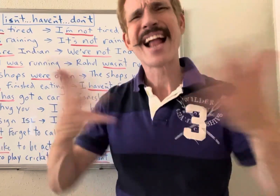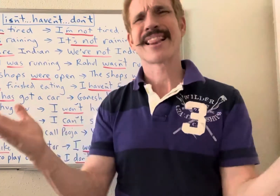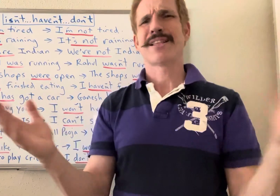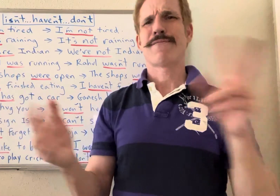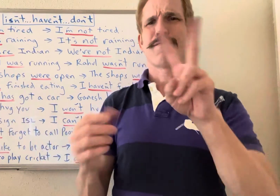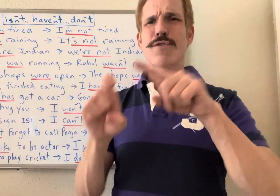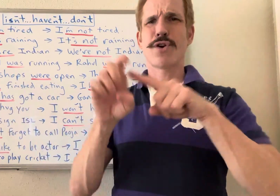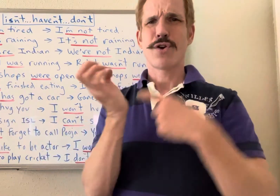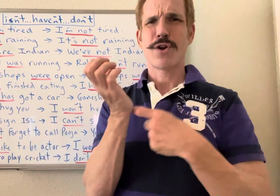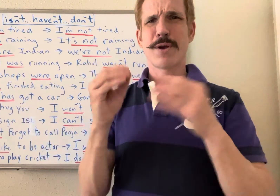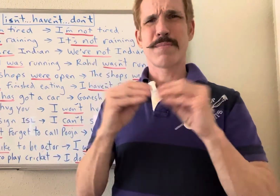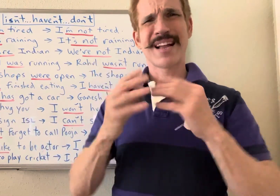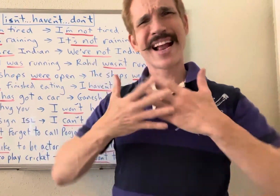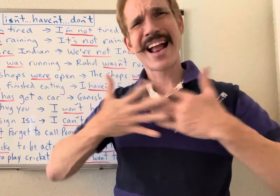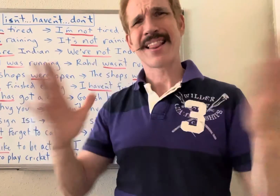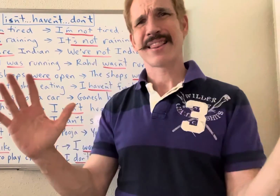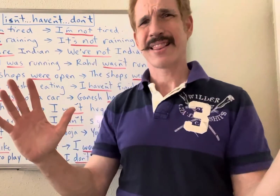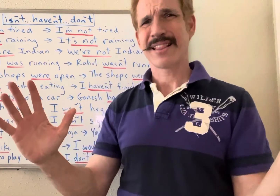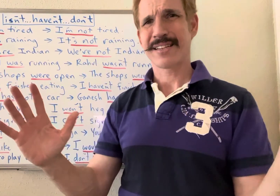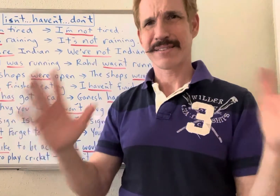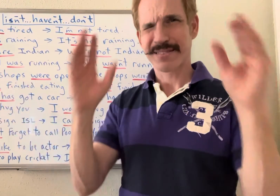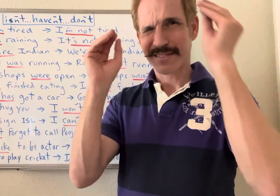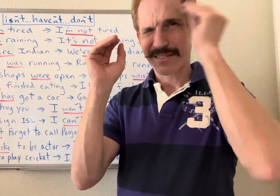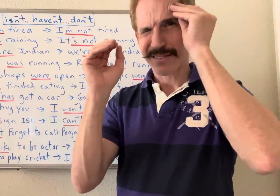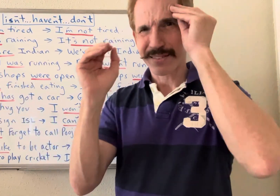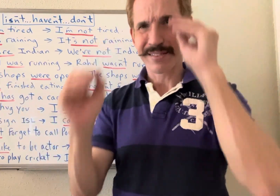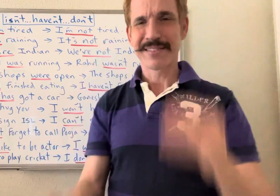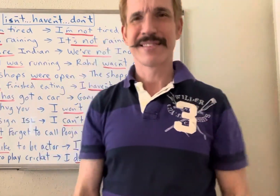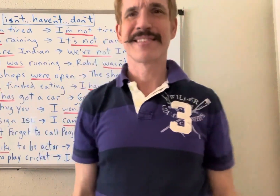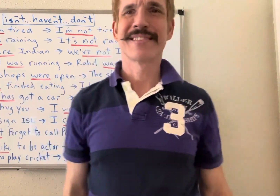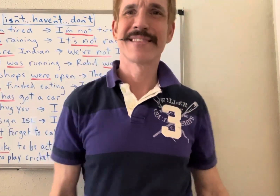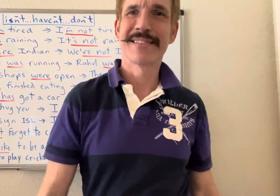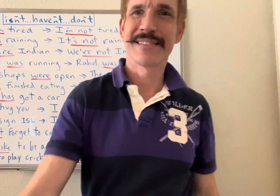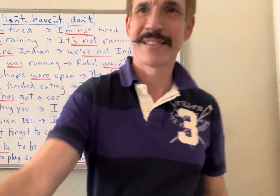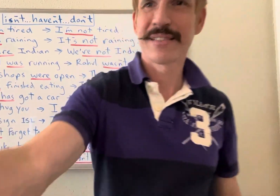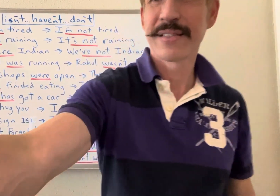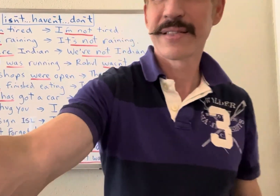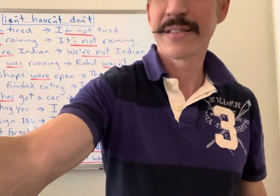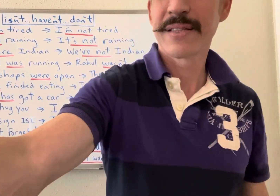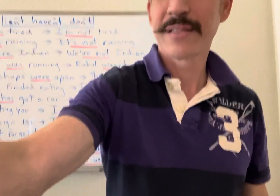excluding this. So you have to subtract whatever dependent care benefits you had from